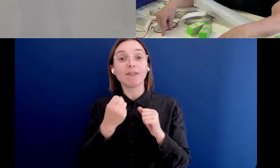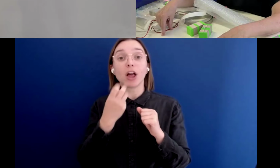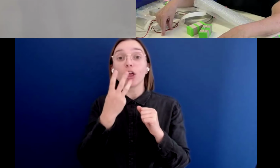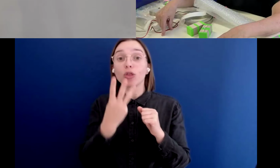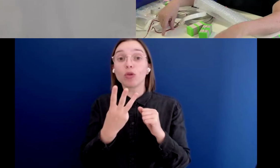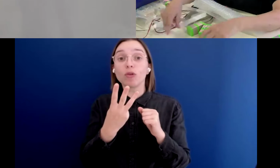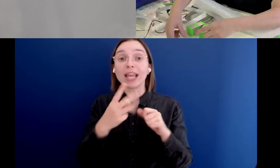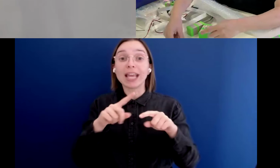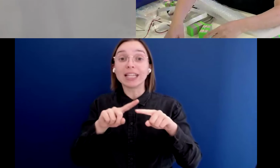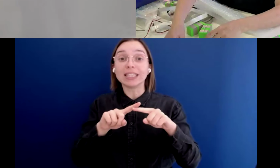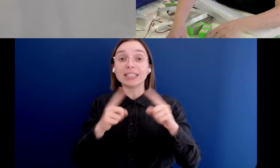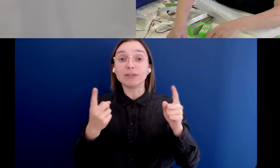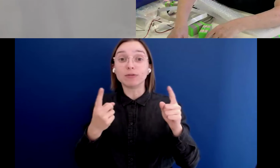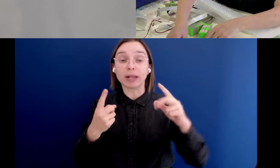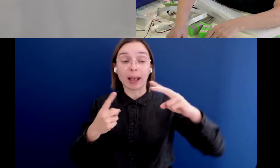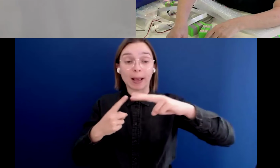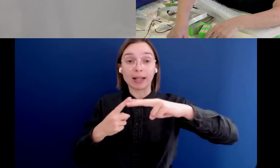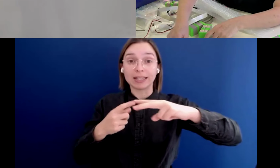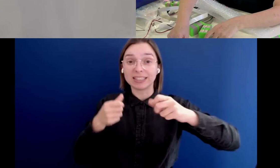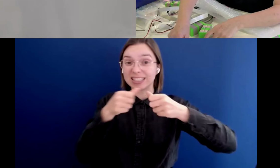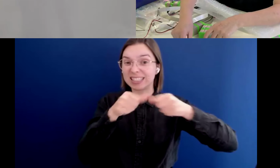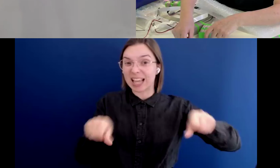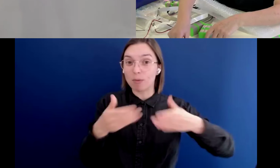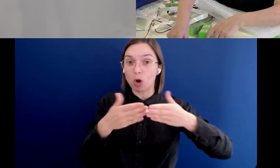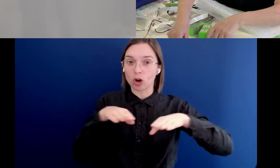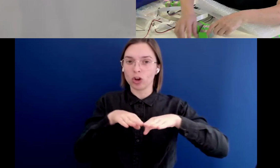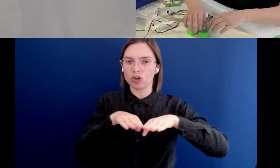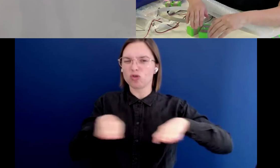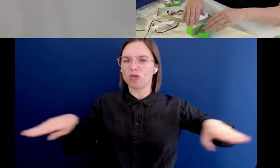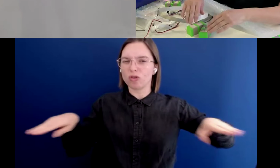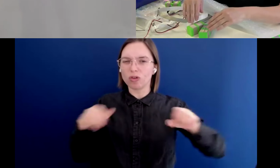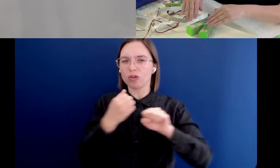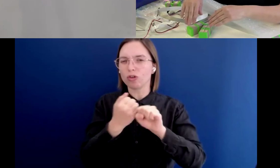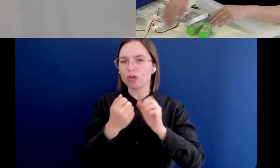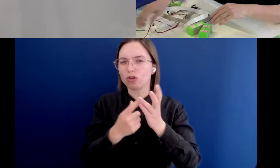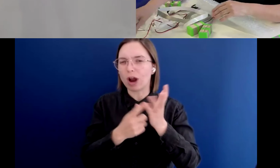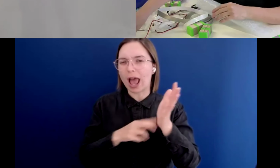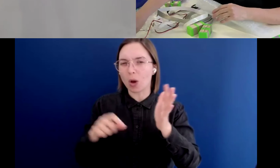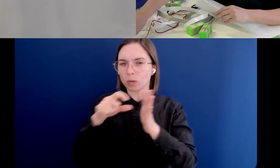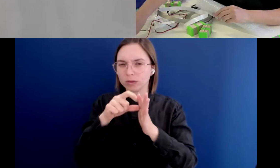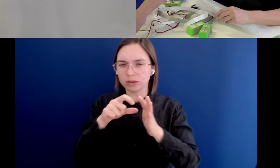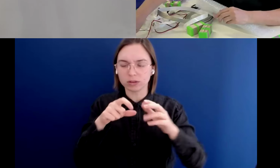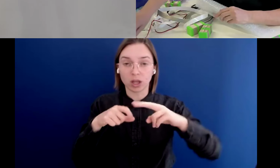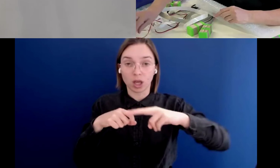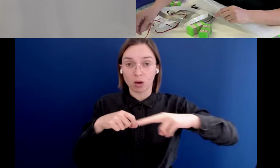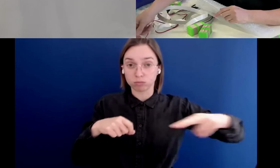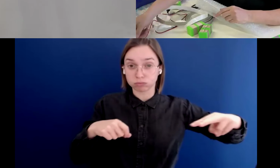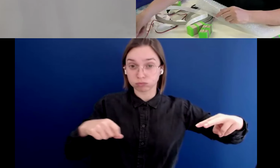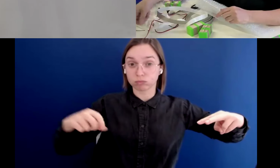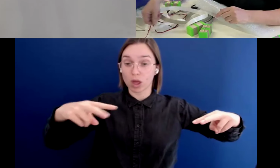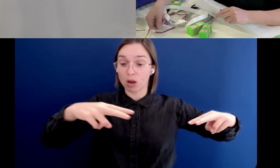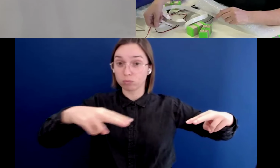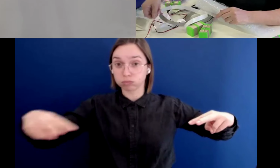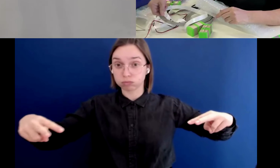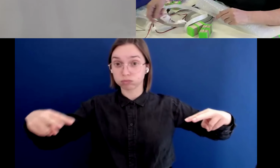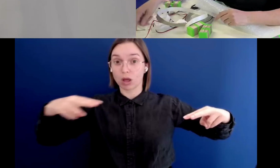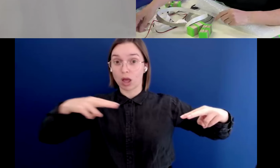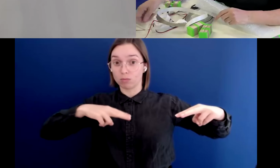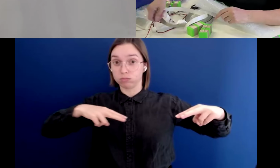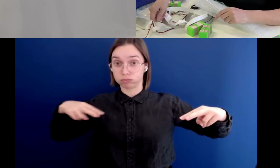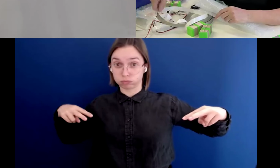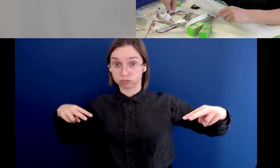on the ground, making sure that they have enough distance between, you could move the banana